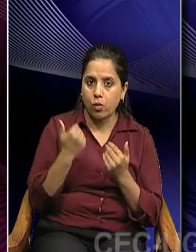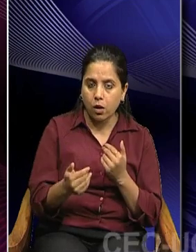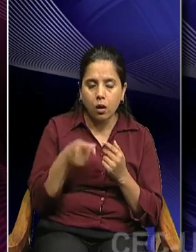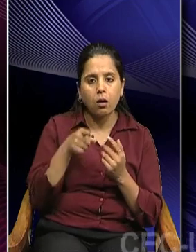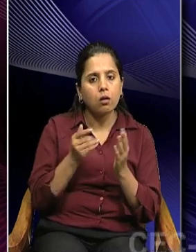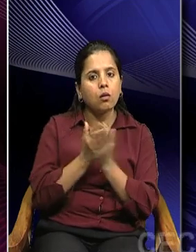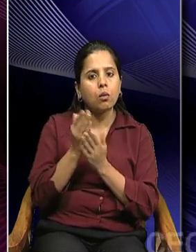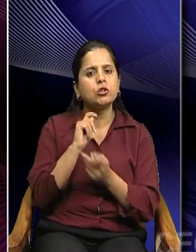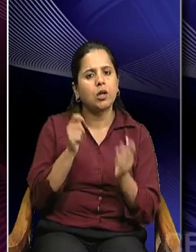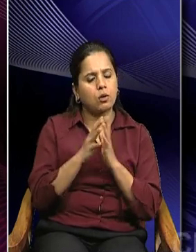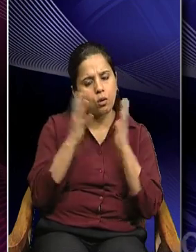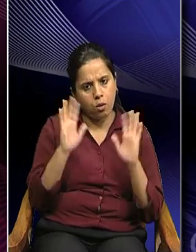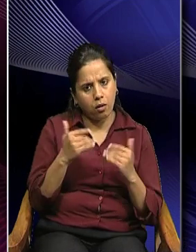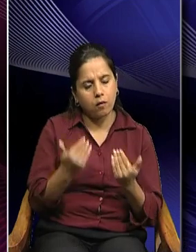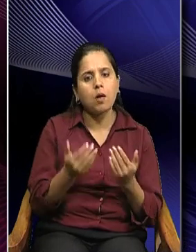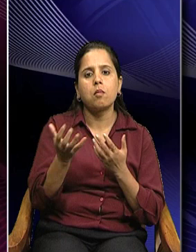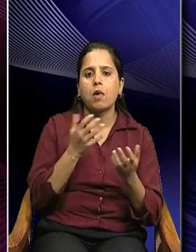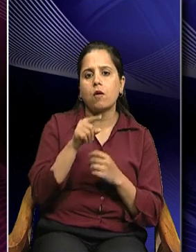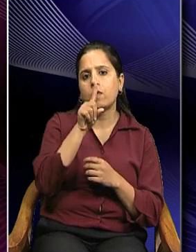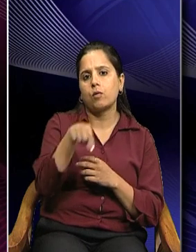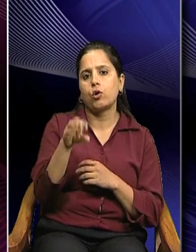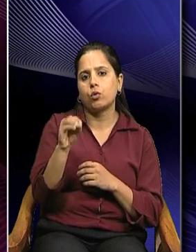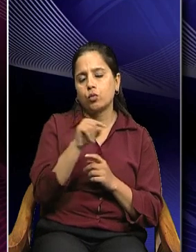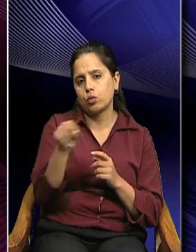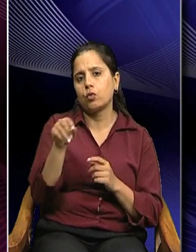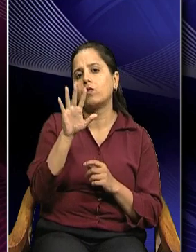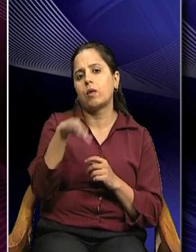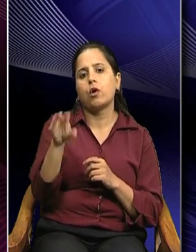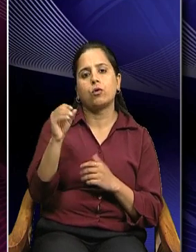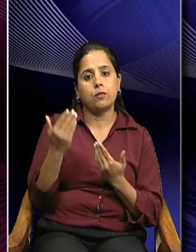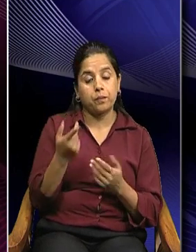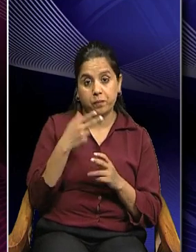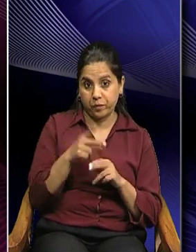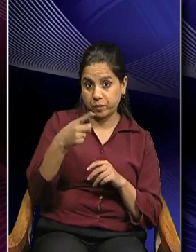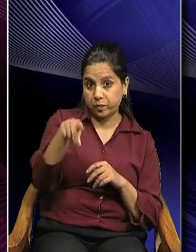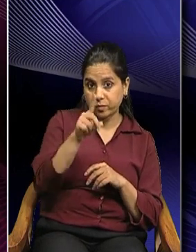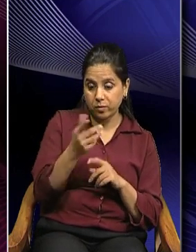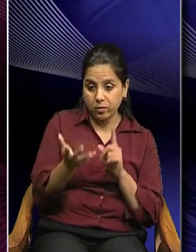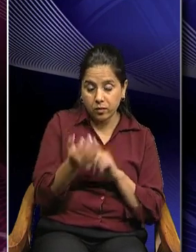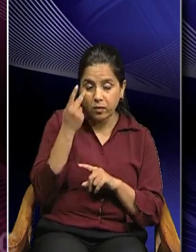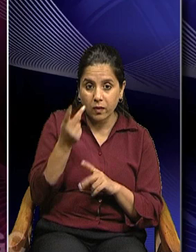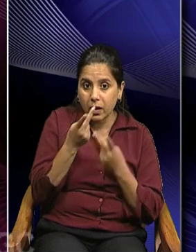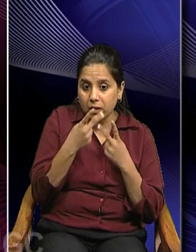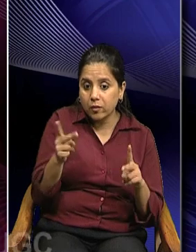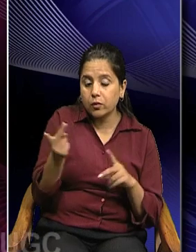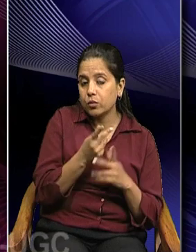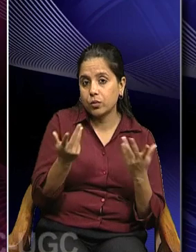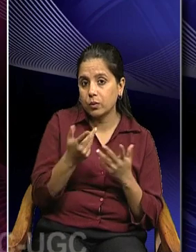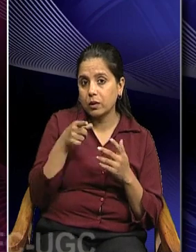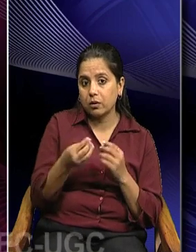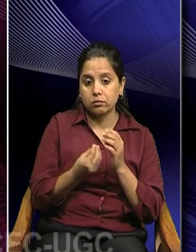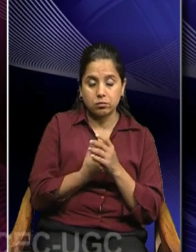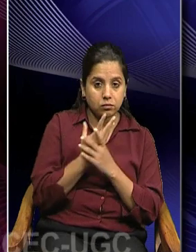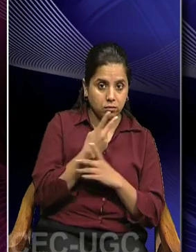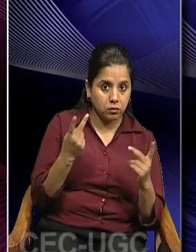also changed a lot from marketing 1.0 to 5.0. So if you have to find the difference across these